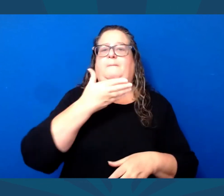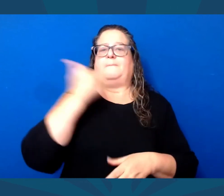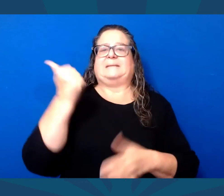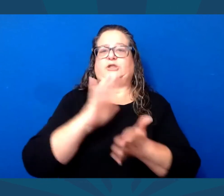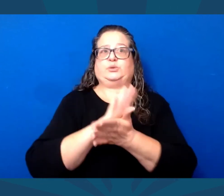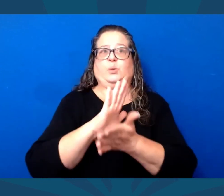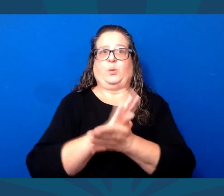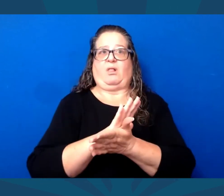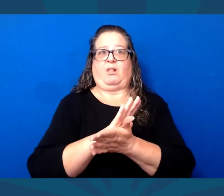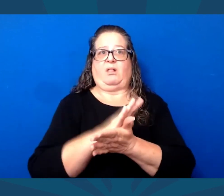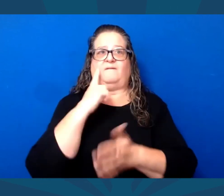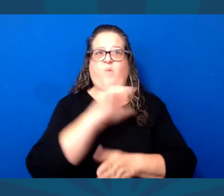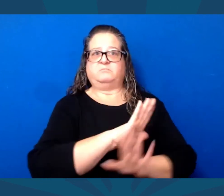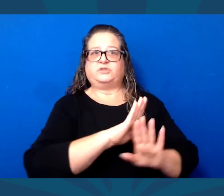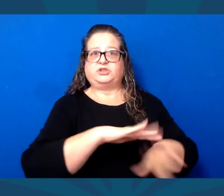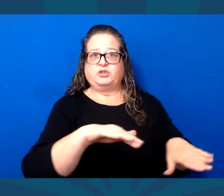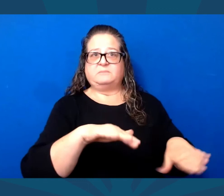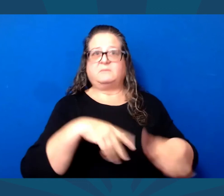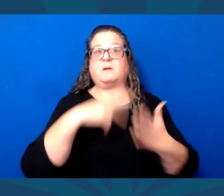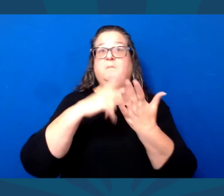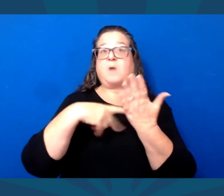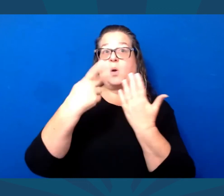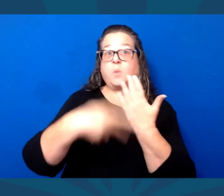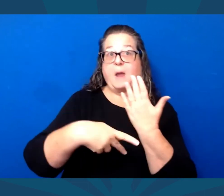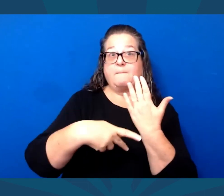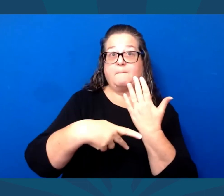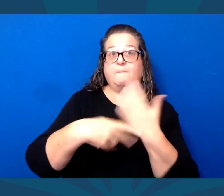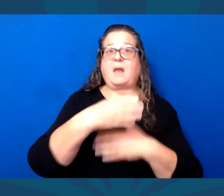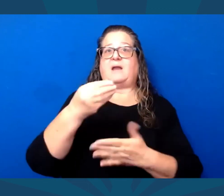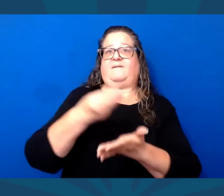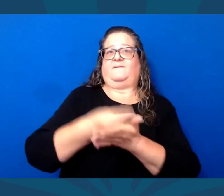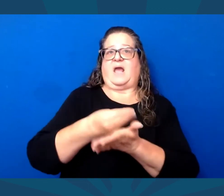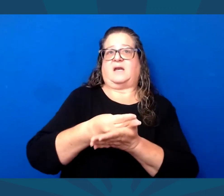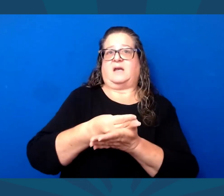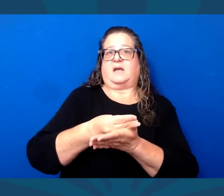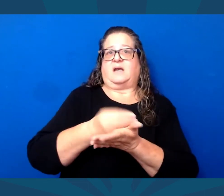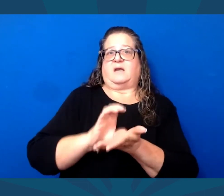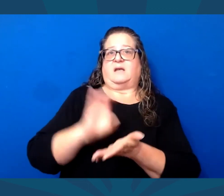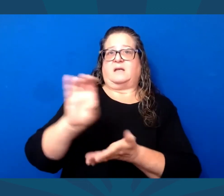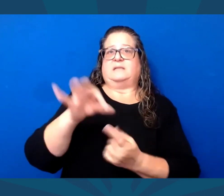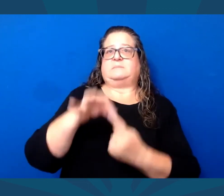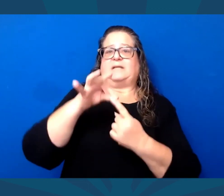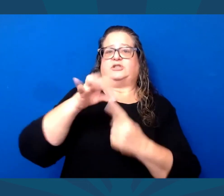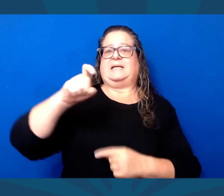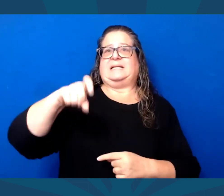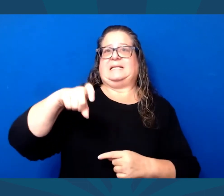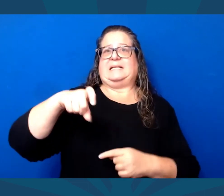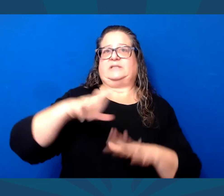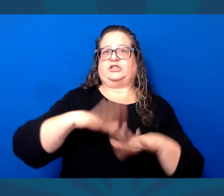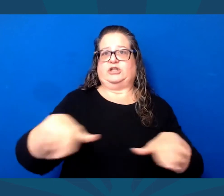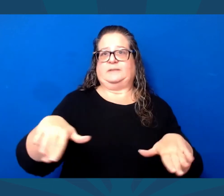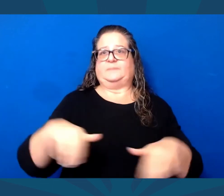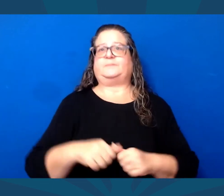For example, Tatiana helps families align the best schools, programs, and funding to